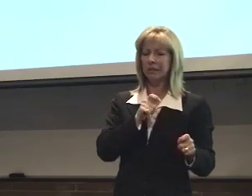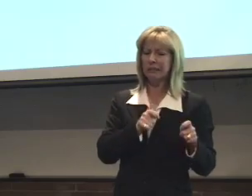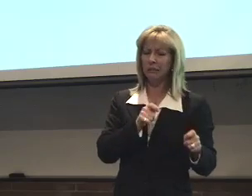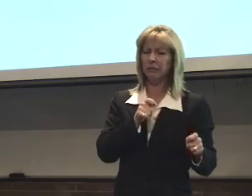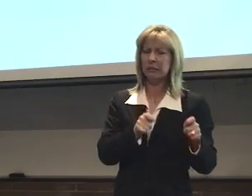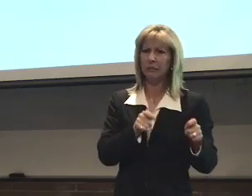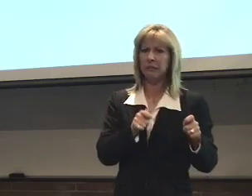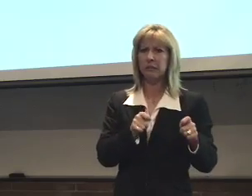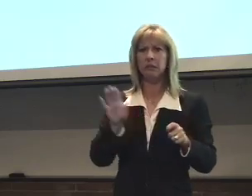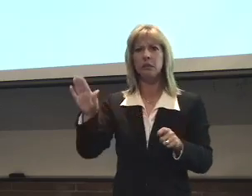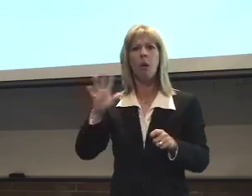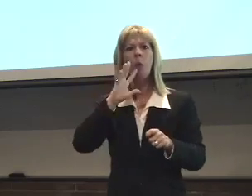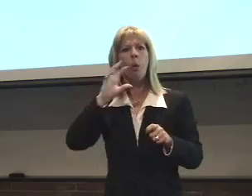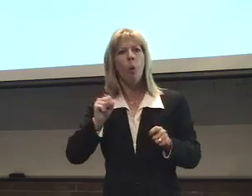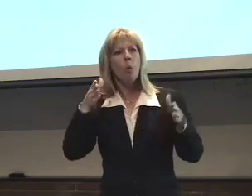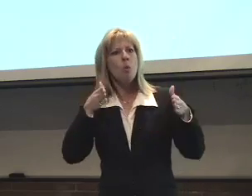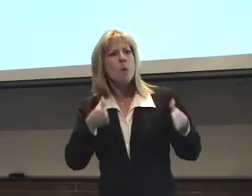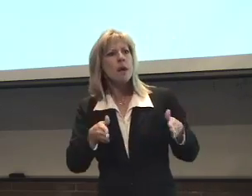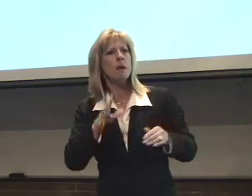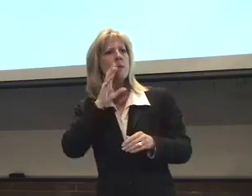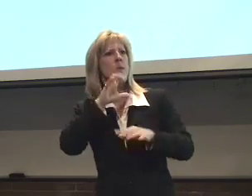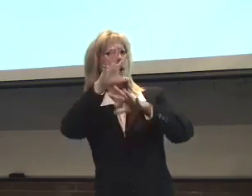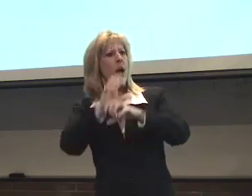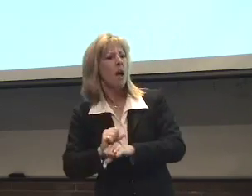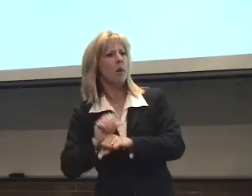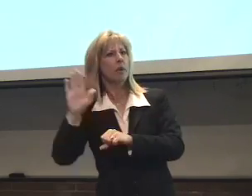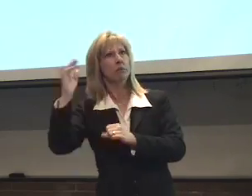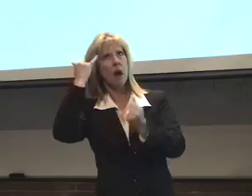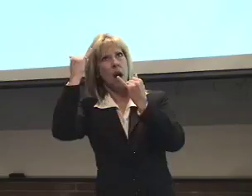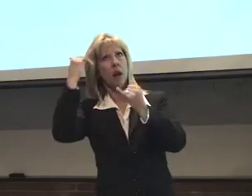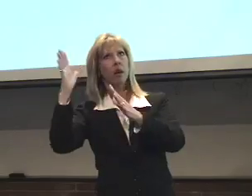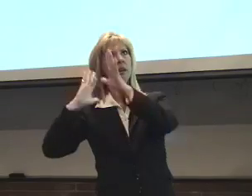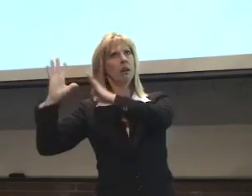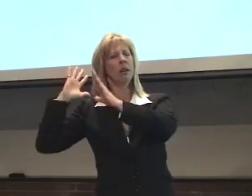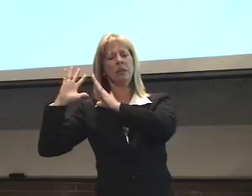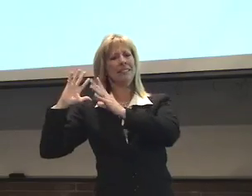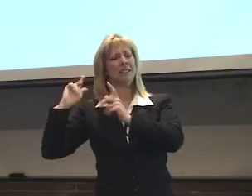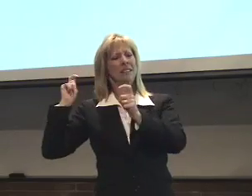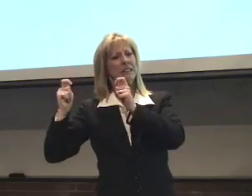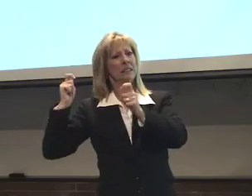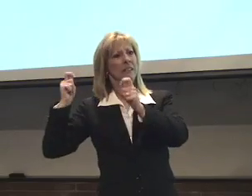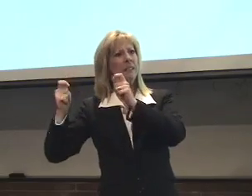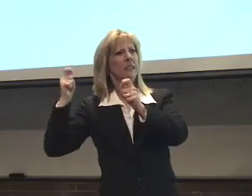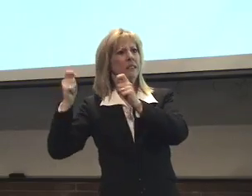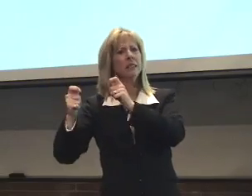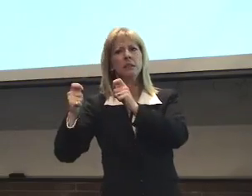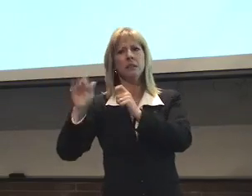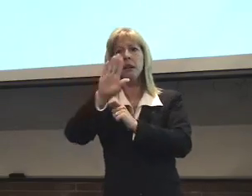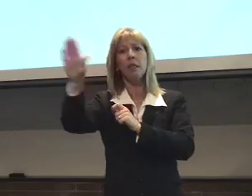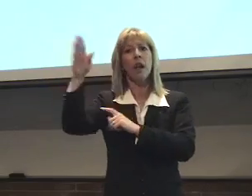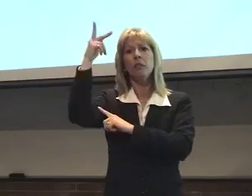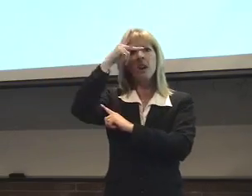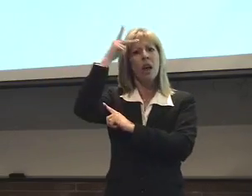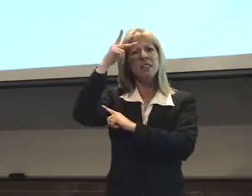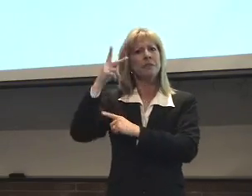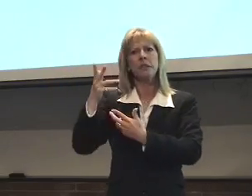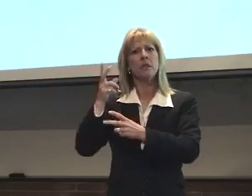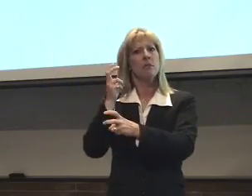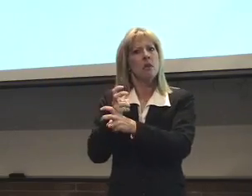traditions and ideas that people had to reorient people, to start looking from a deaf child's point of view rather